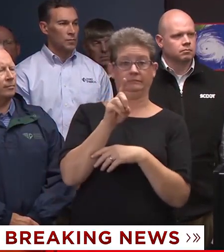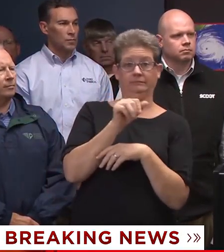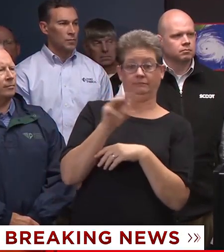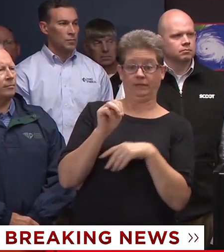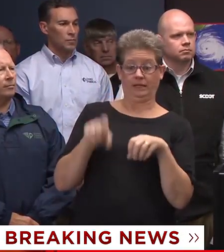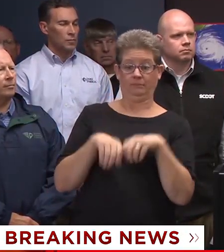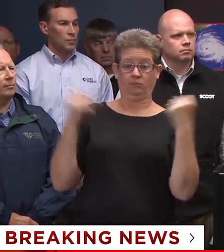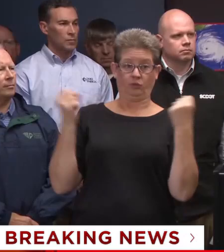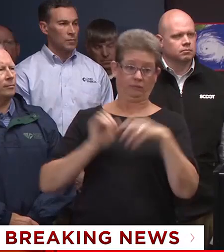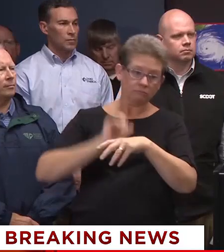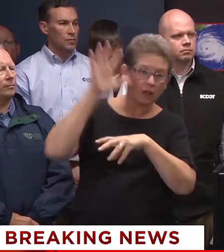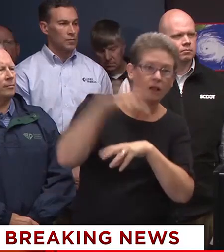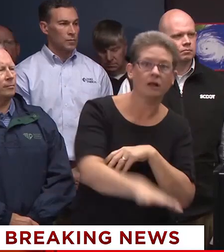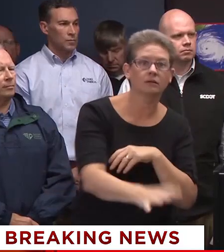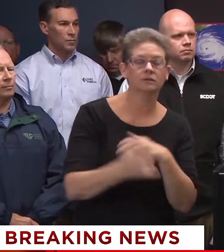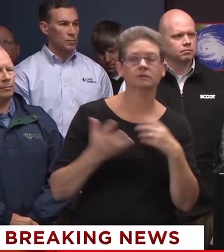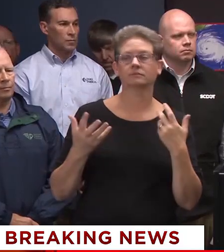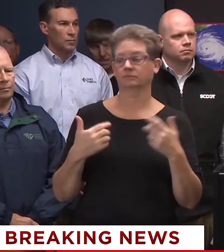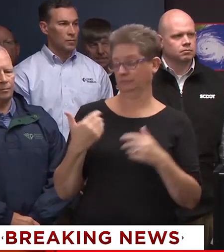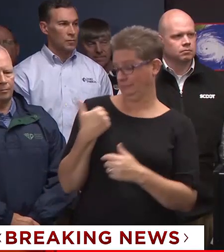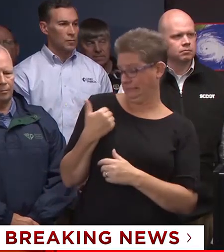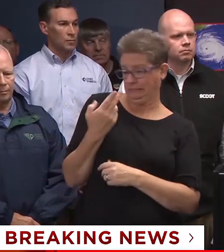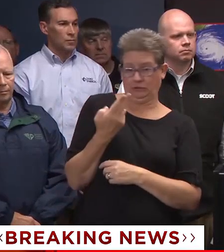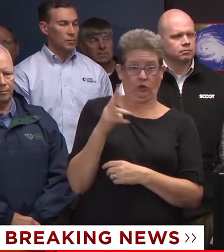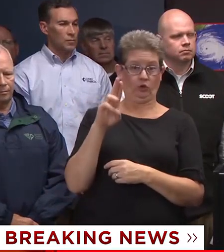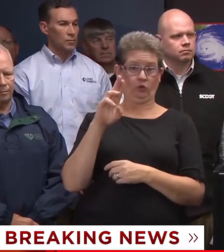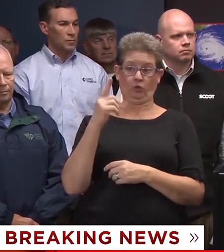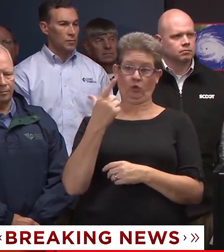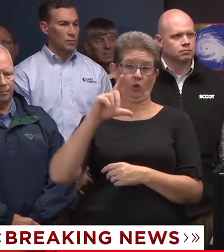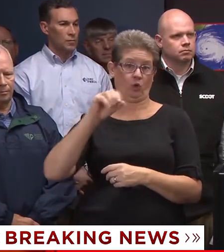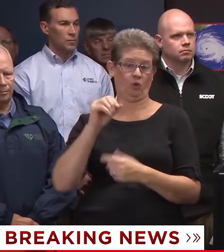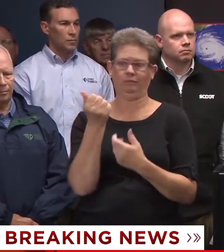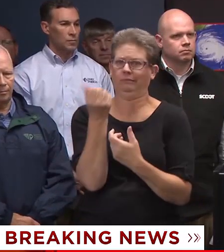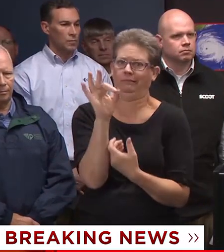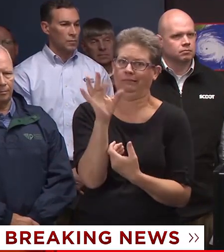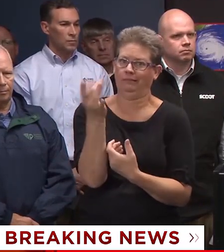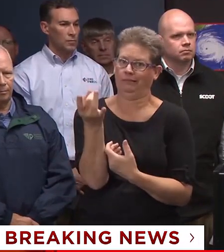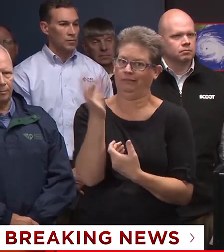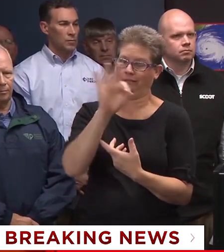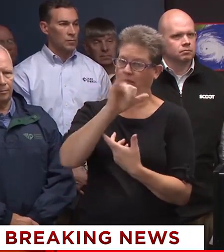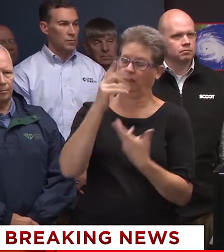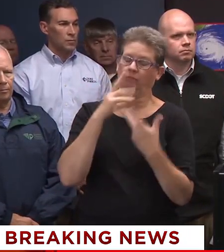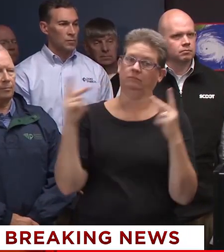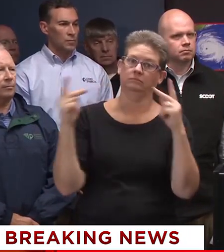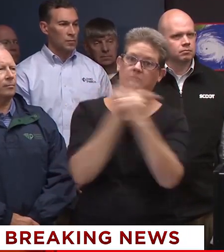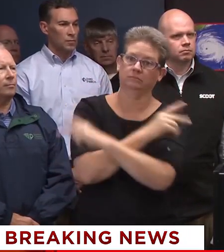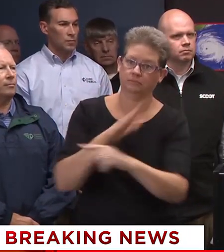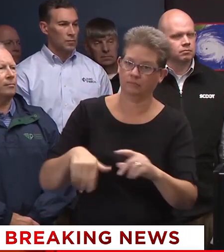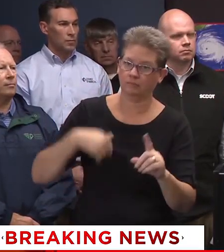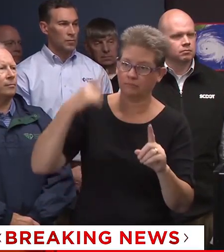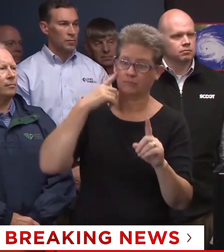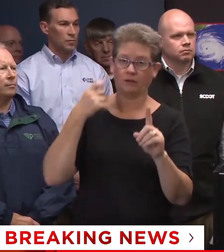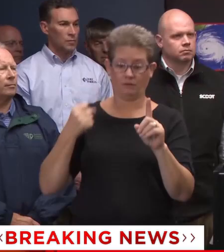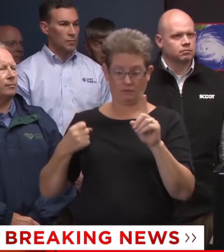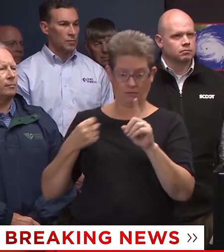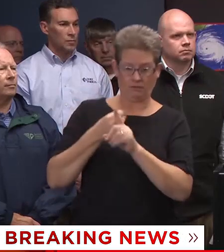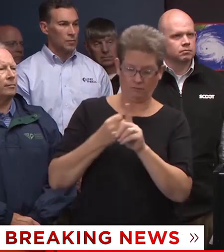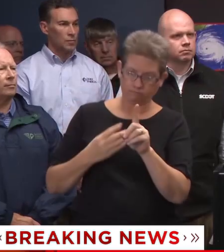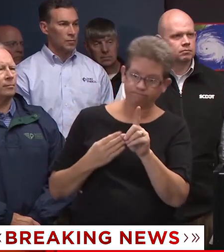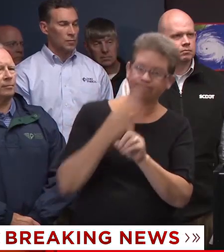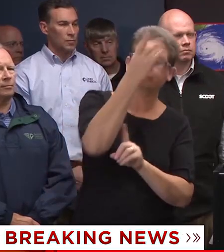breaking. We in Hugo 89, that was a lot worse than we expected. It went all the way to Charlotte, as you